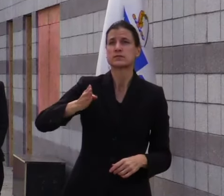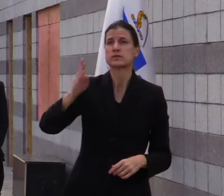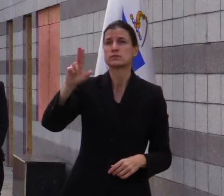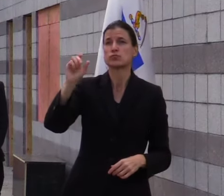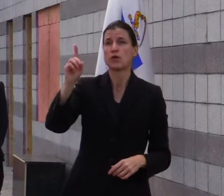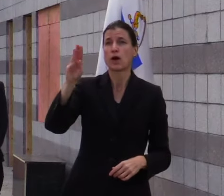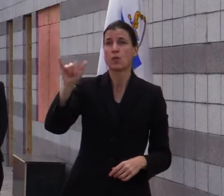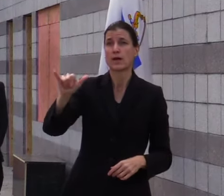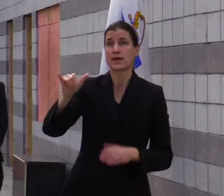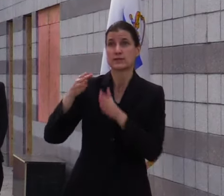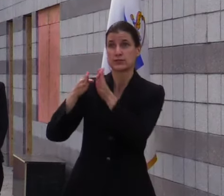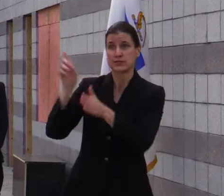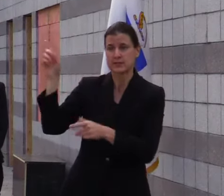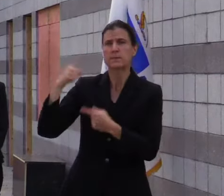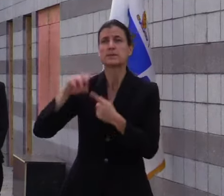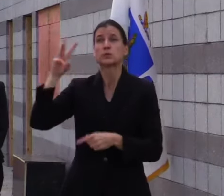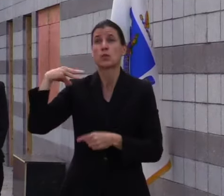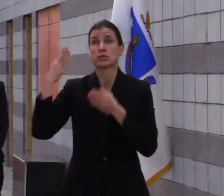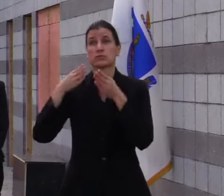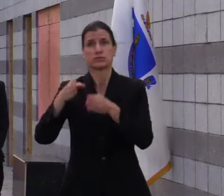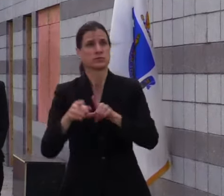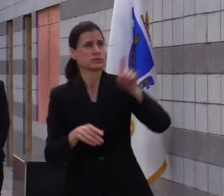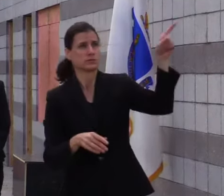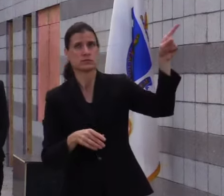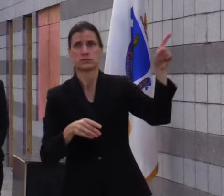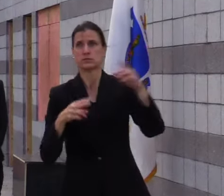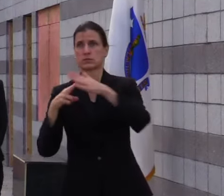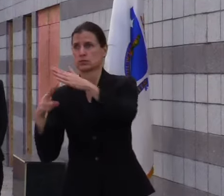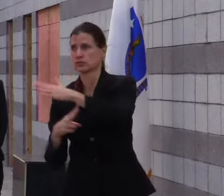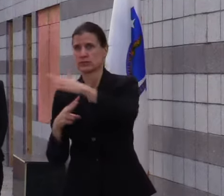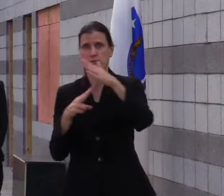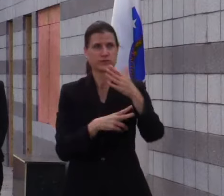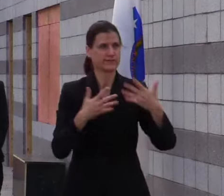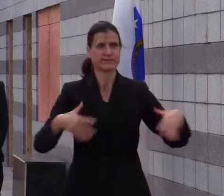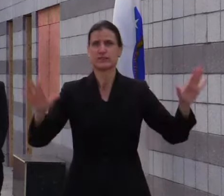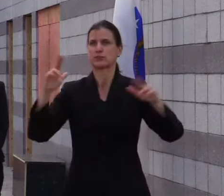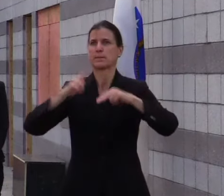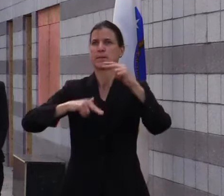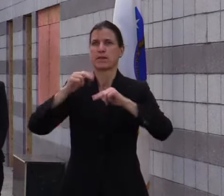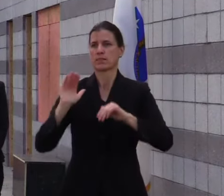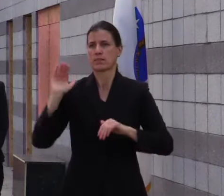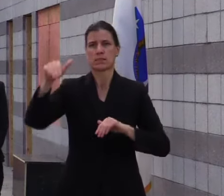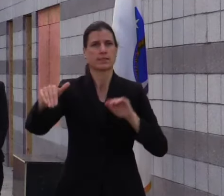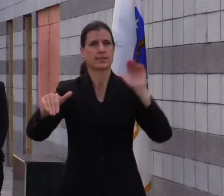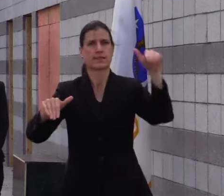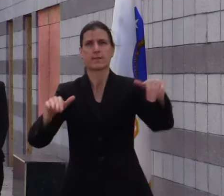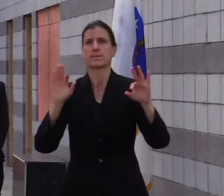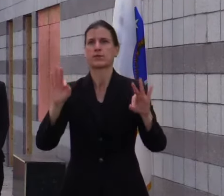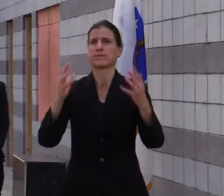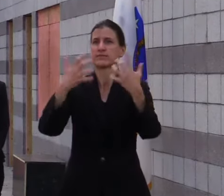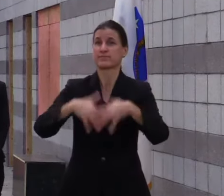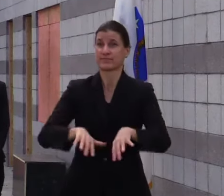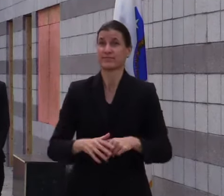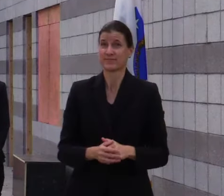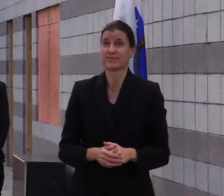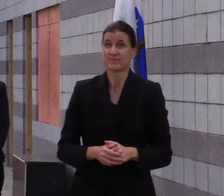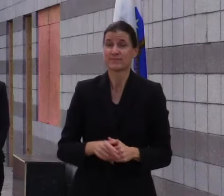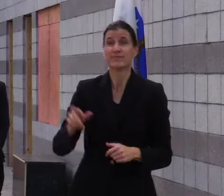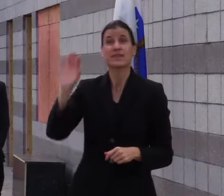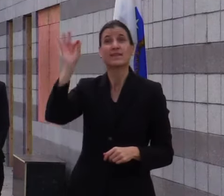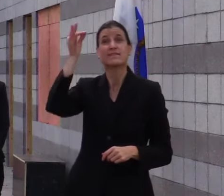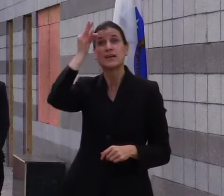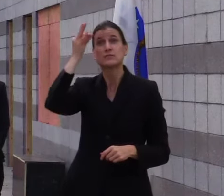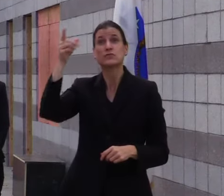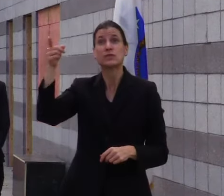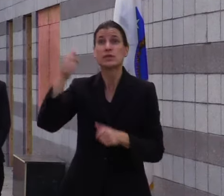Somerville Mayor Joe Curtatone, at that groundbreaking I was talking about with Secretary Chao, said this was a critical